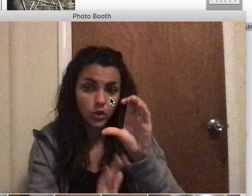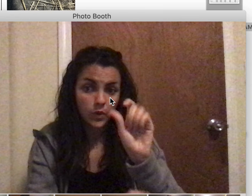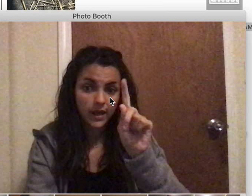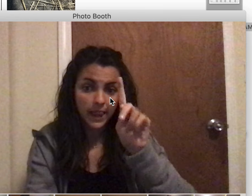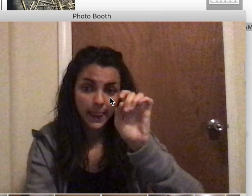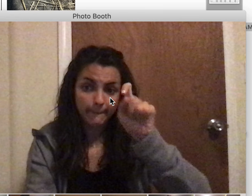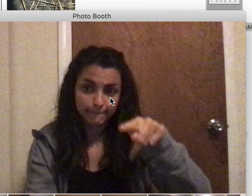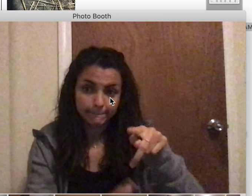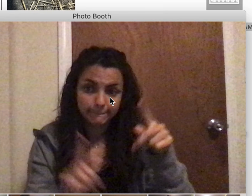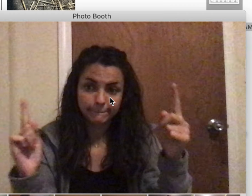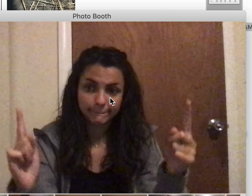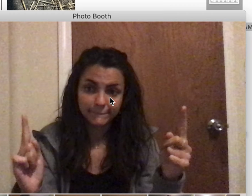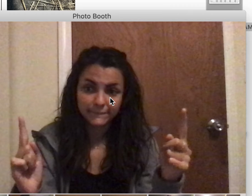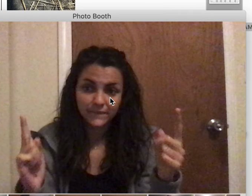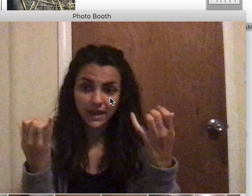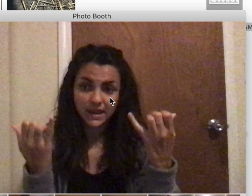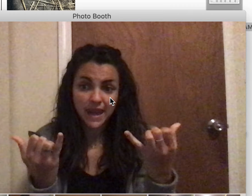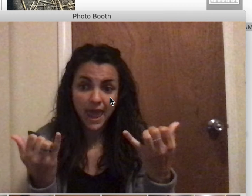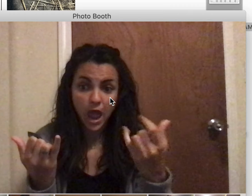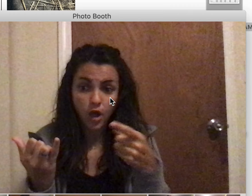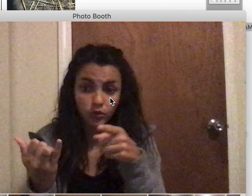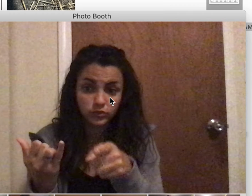All right, now that you have finished the